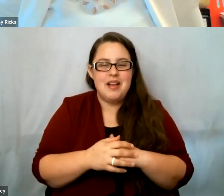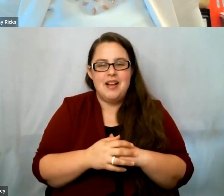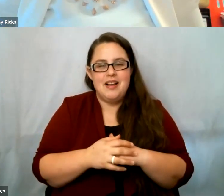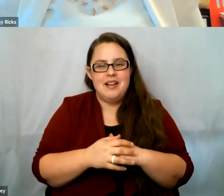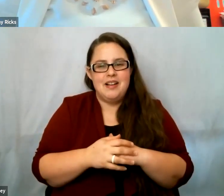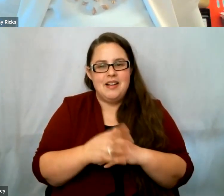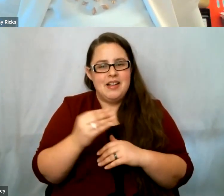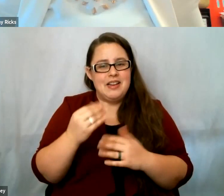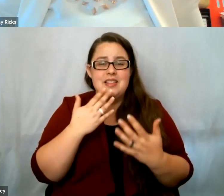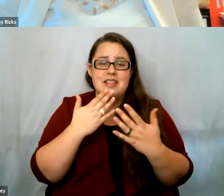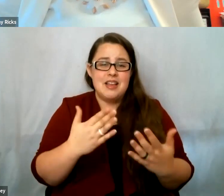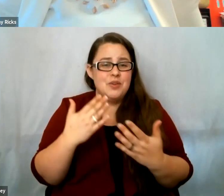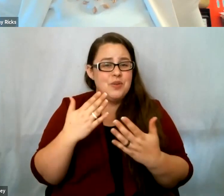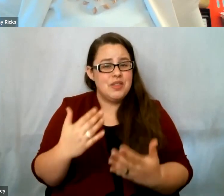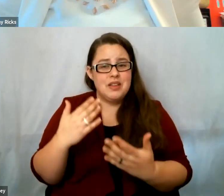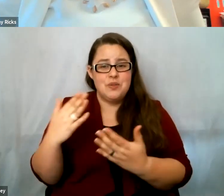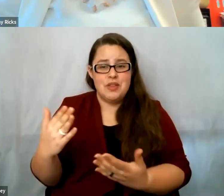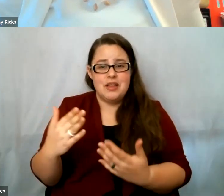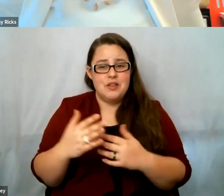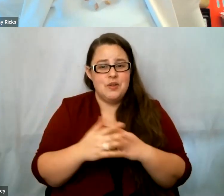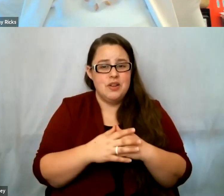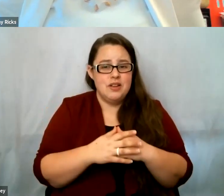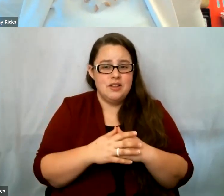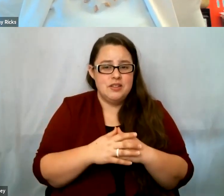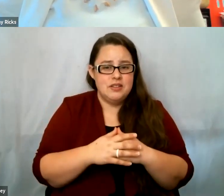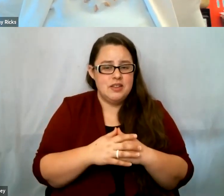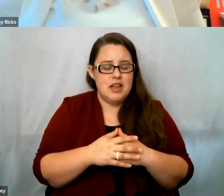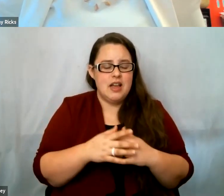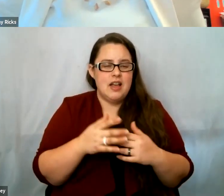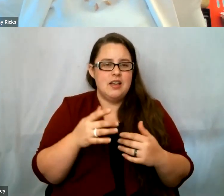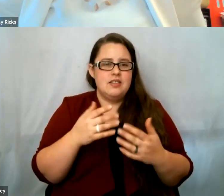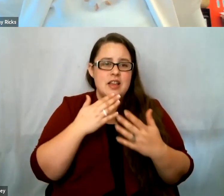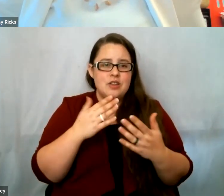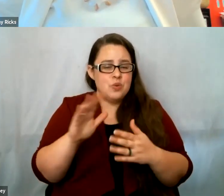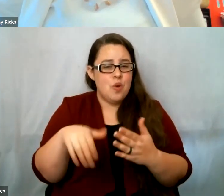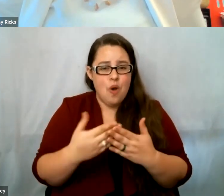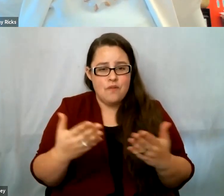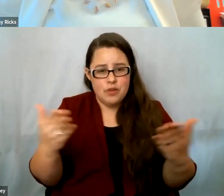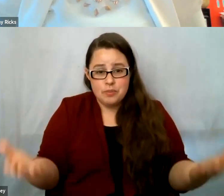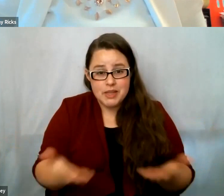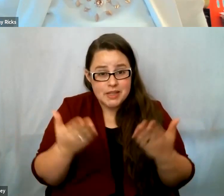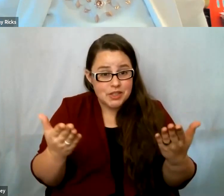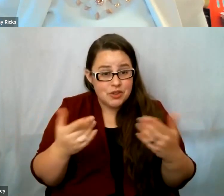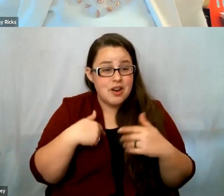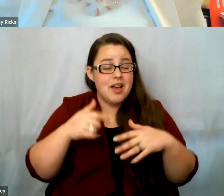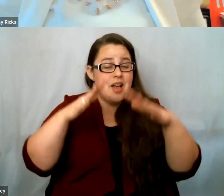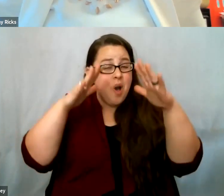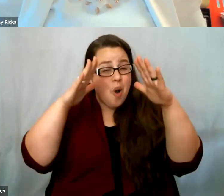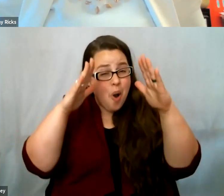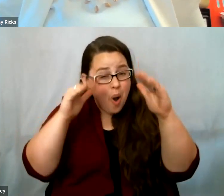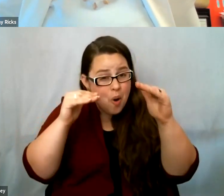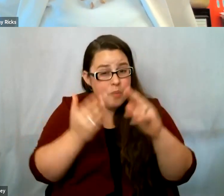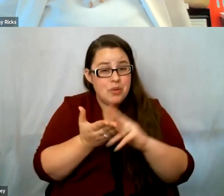And thank you. Thank you all for being here. And I hope through